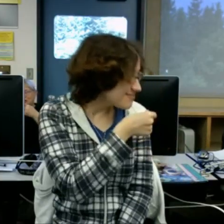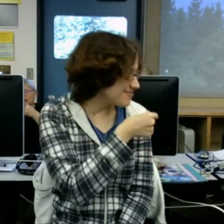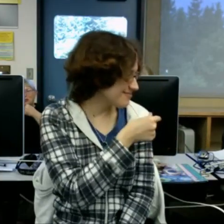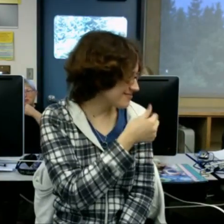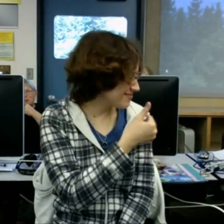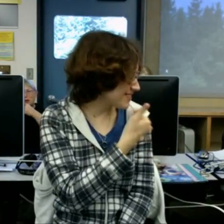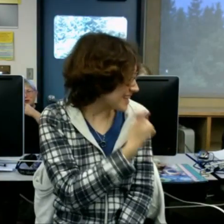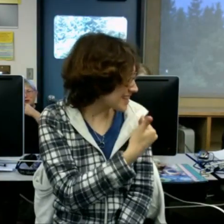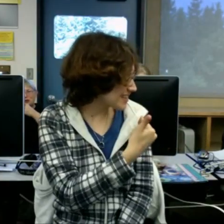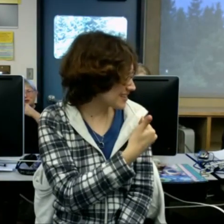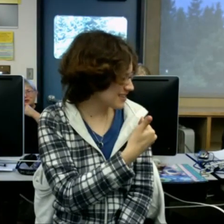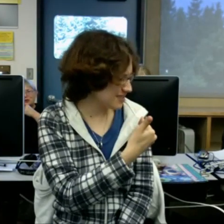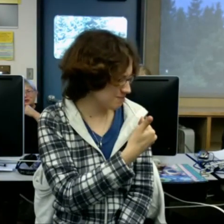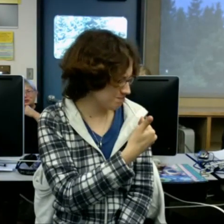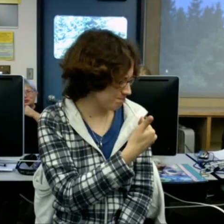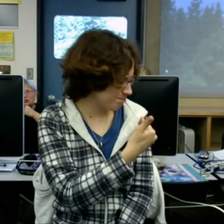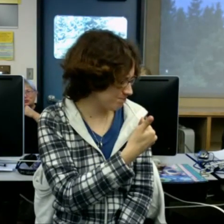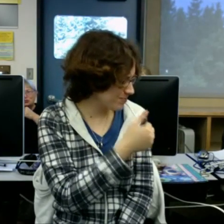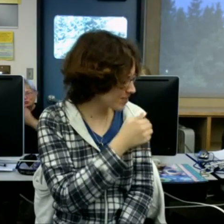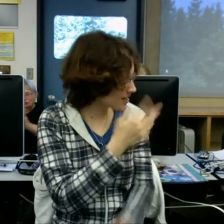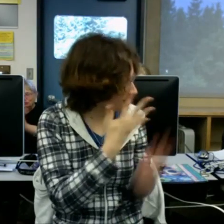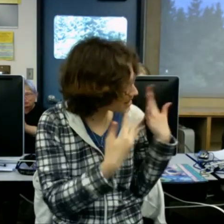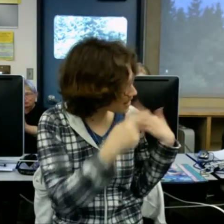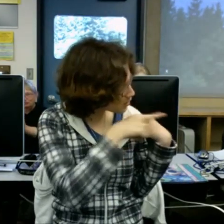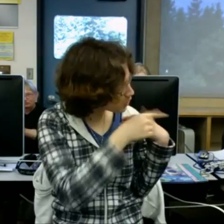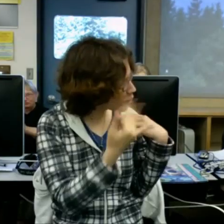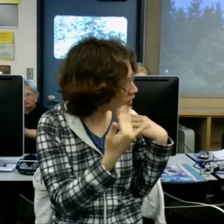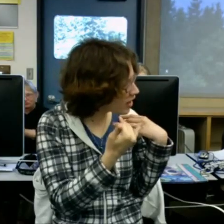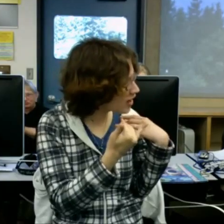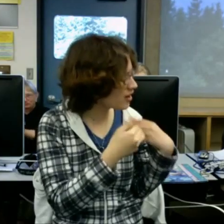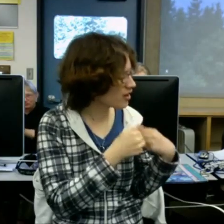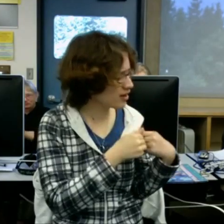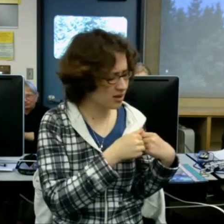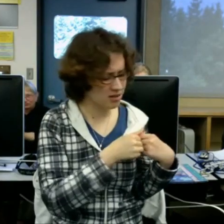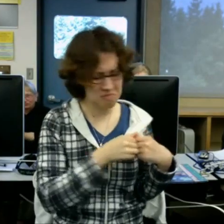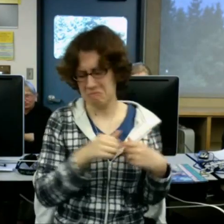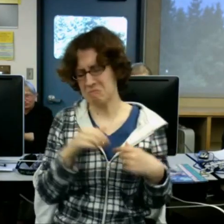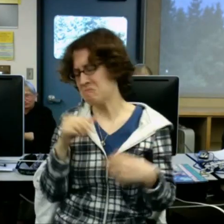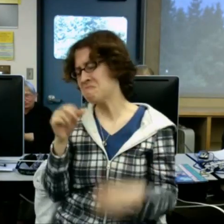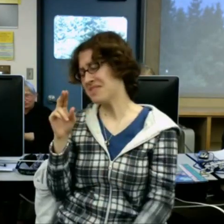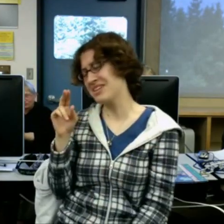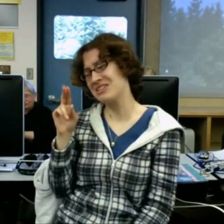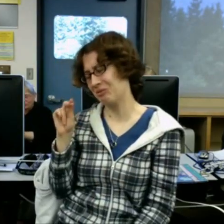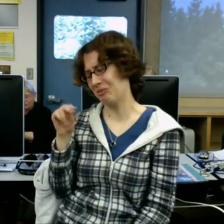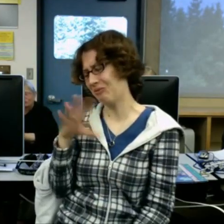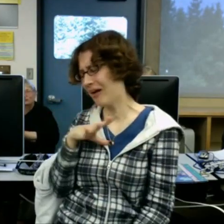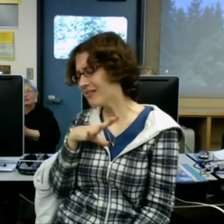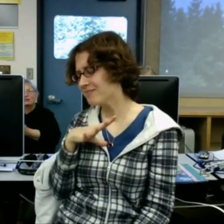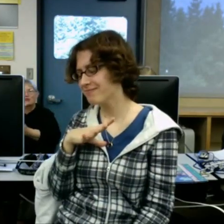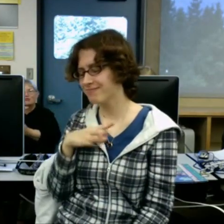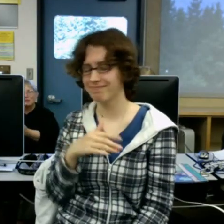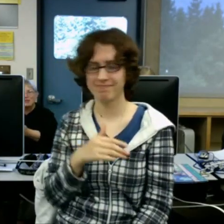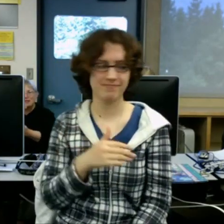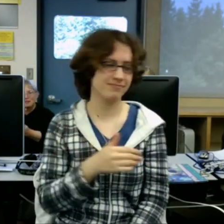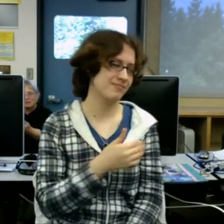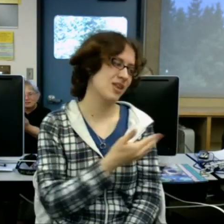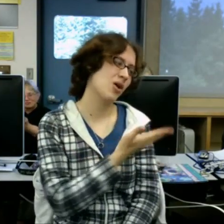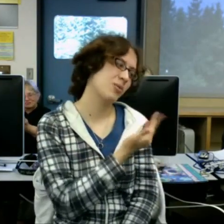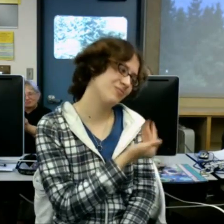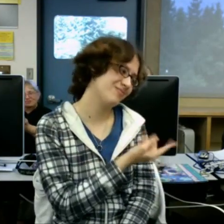Thanks. "Oh, why are you sad?" "Oh, No, he said, I'm fine. Come on, she